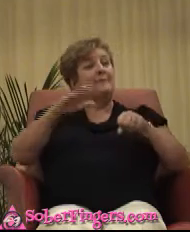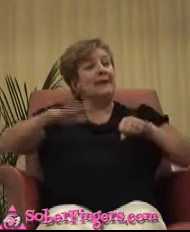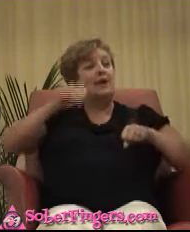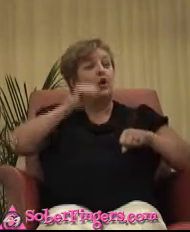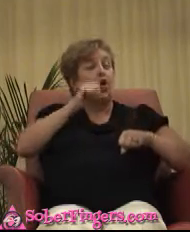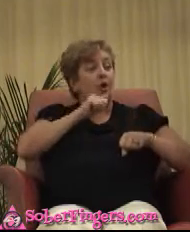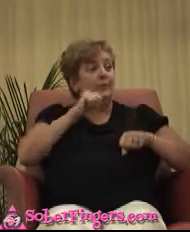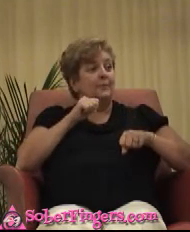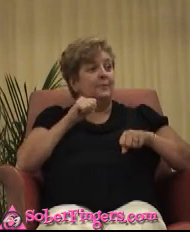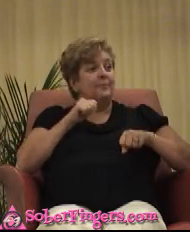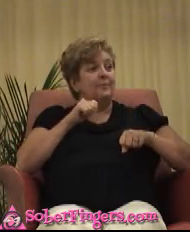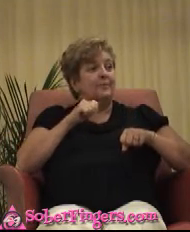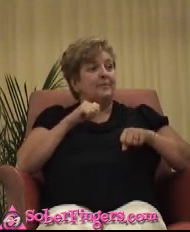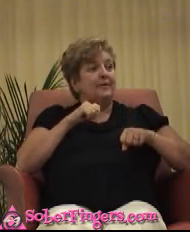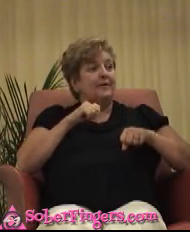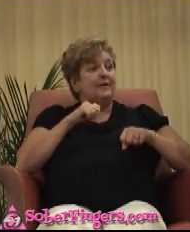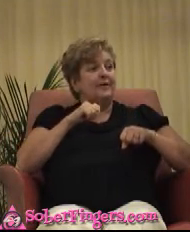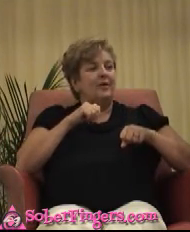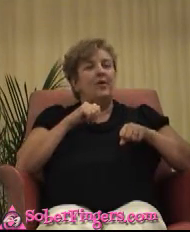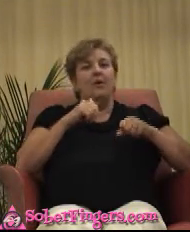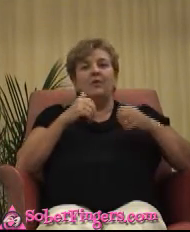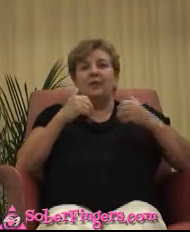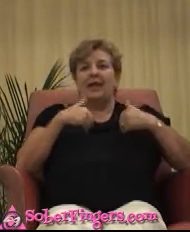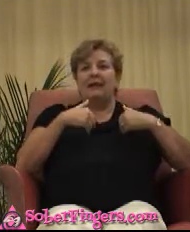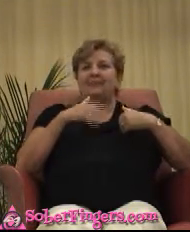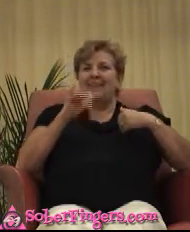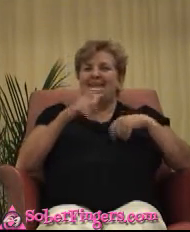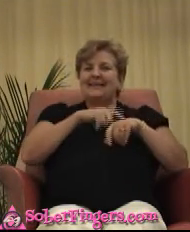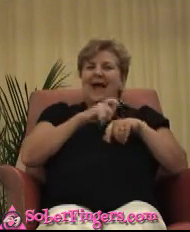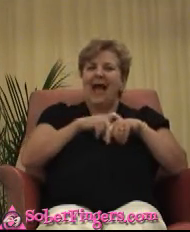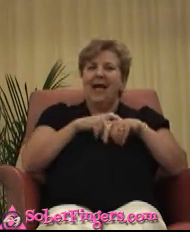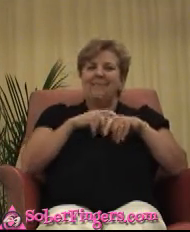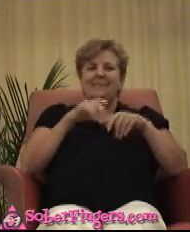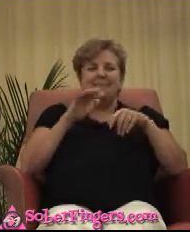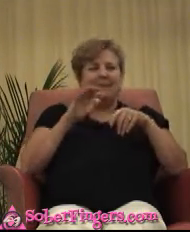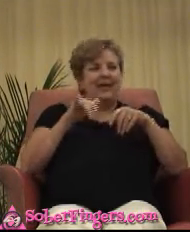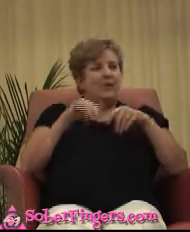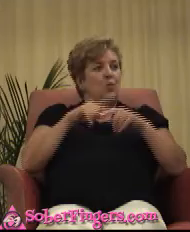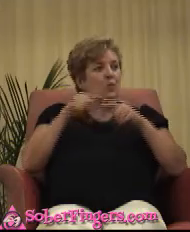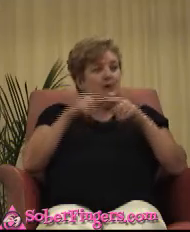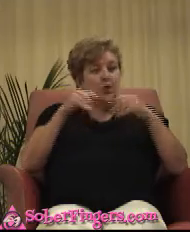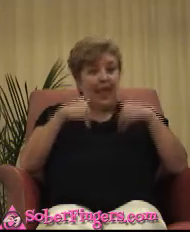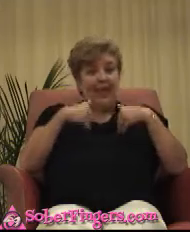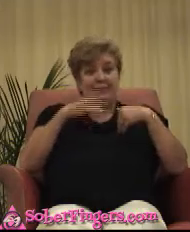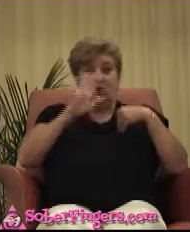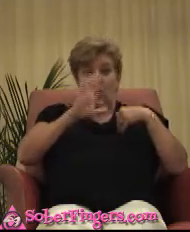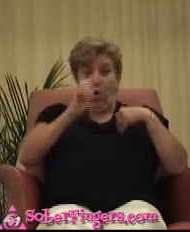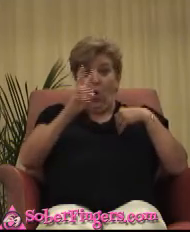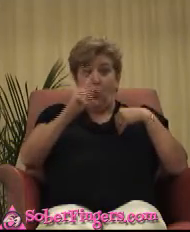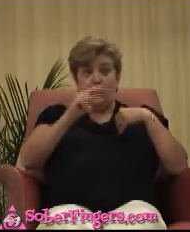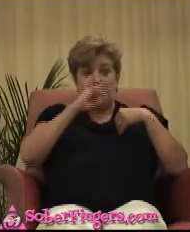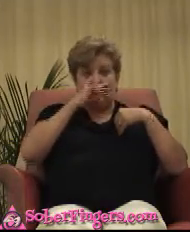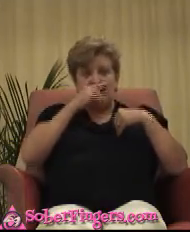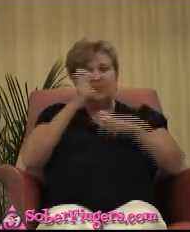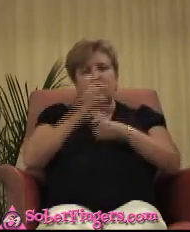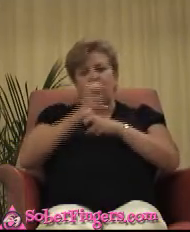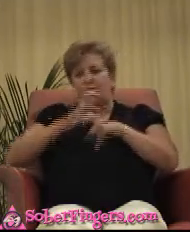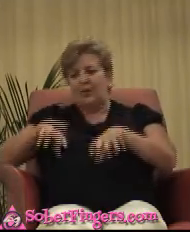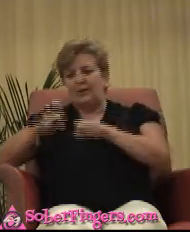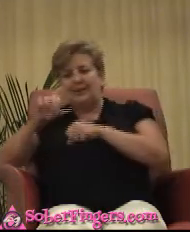had kids of your own, it was hard to adopt. We adopted this little Chippewa girl, a little Chippewa girl. It took us 14 months. She was a beautiful little girl.